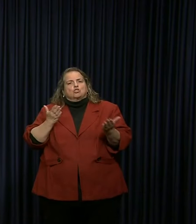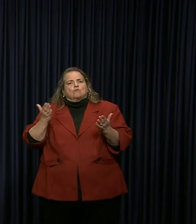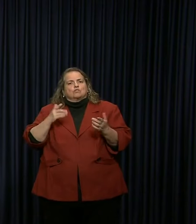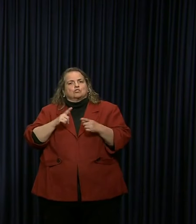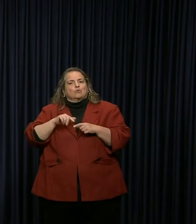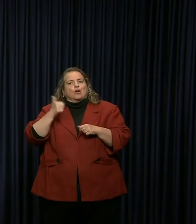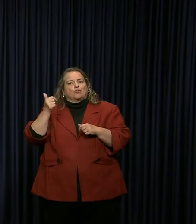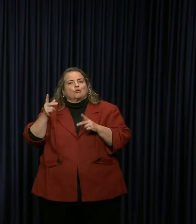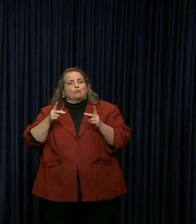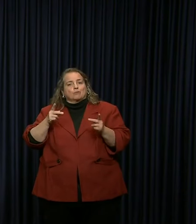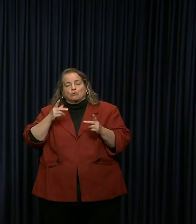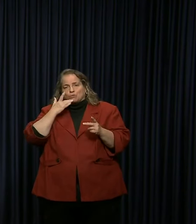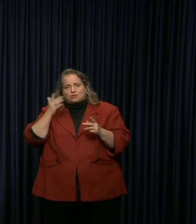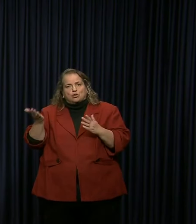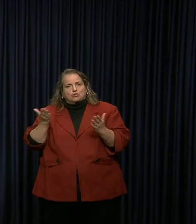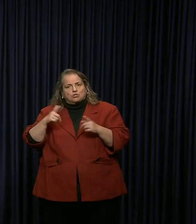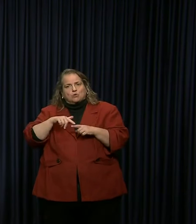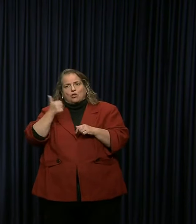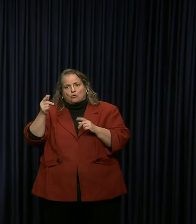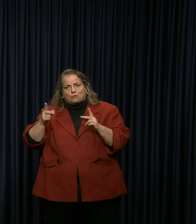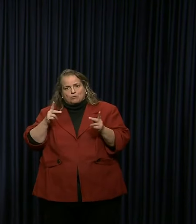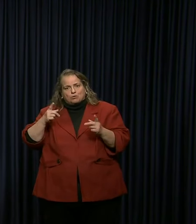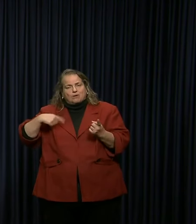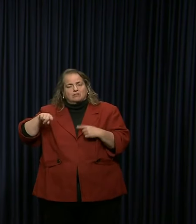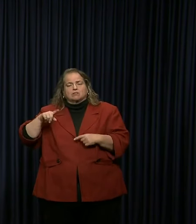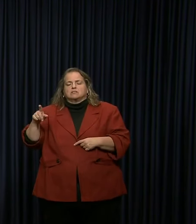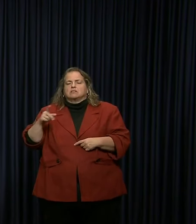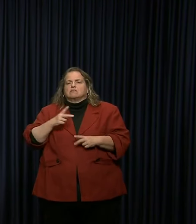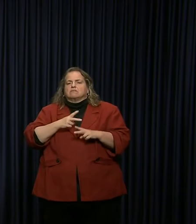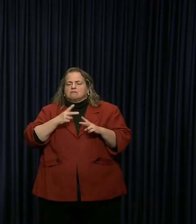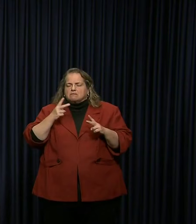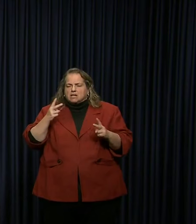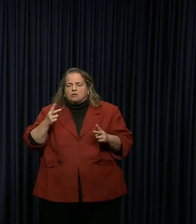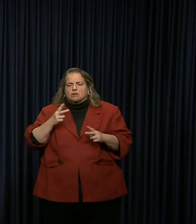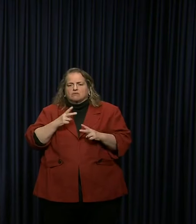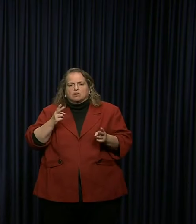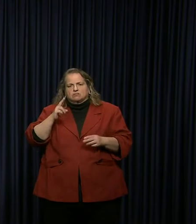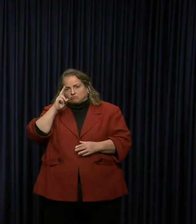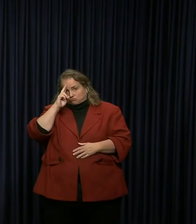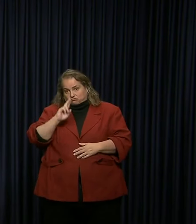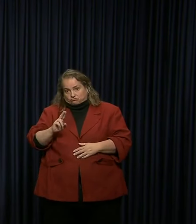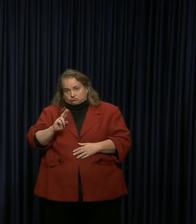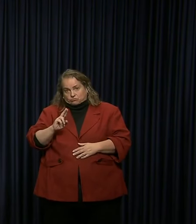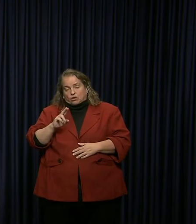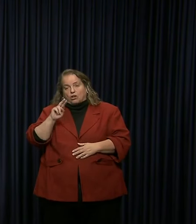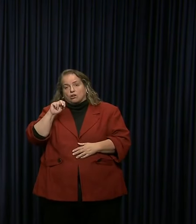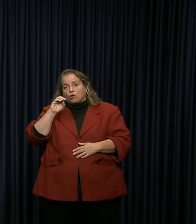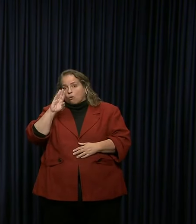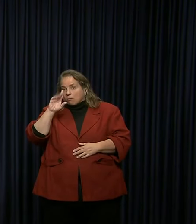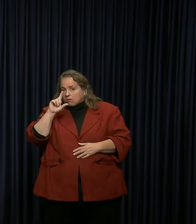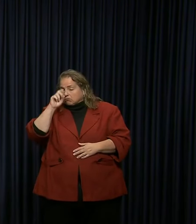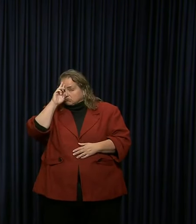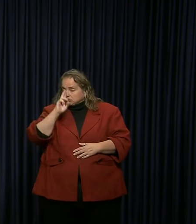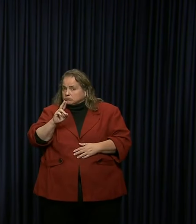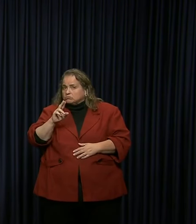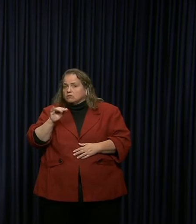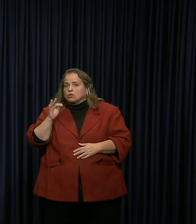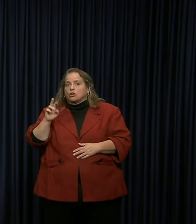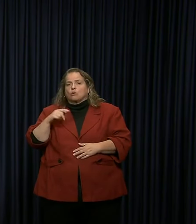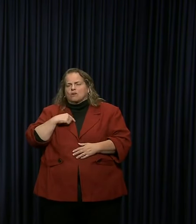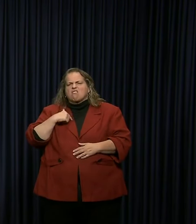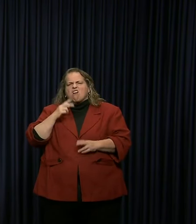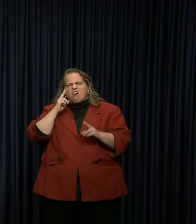her. It's noble. It's really special. And we ought to not only honor her,